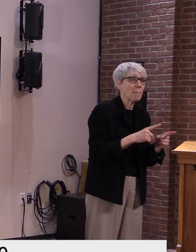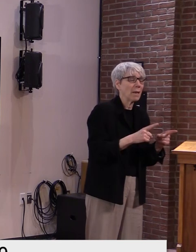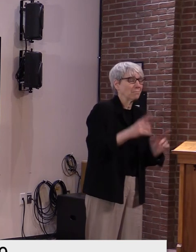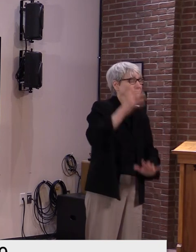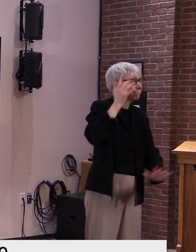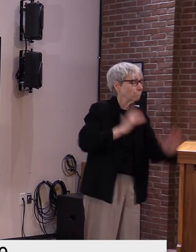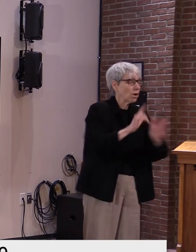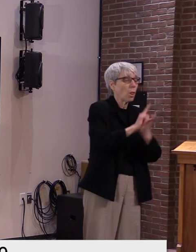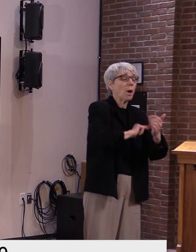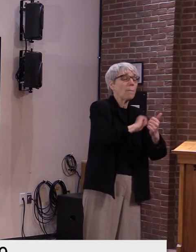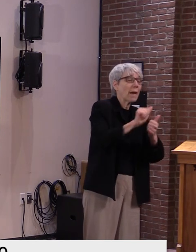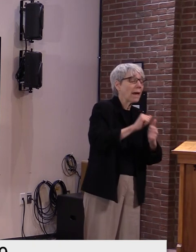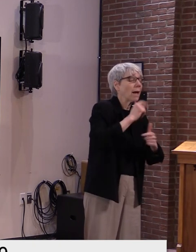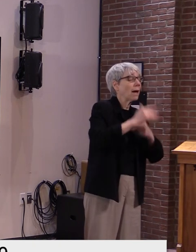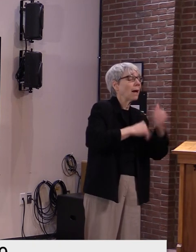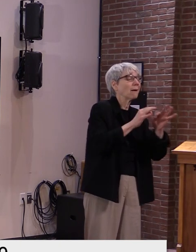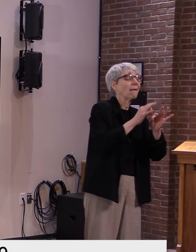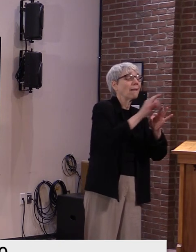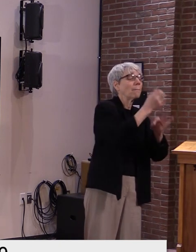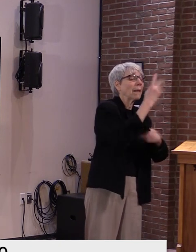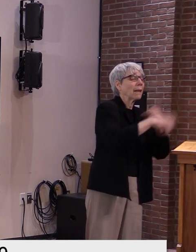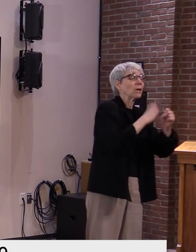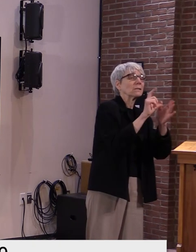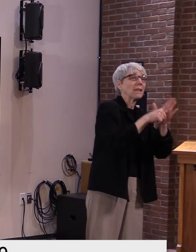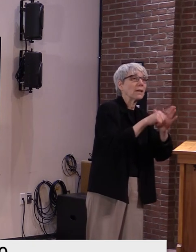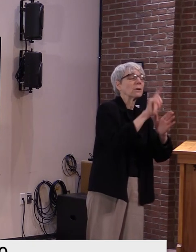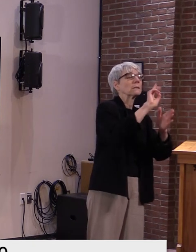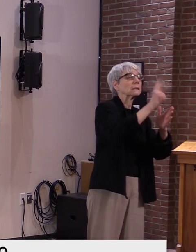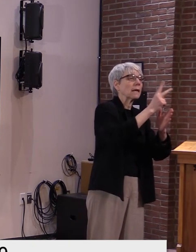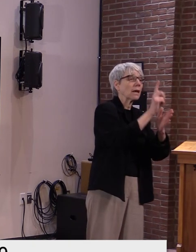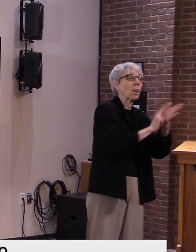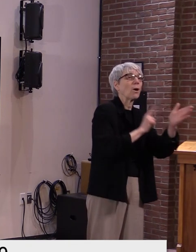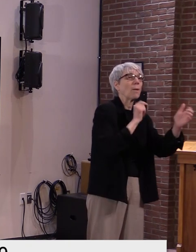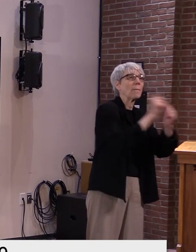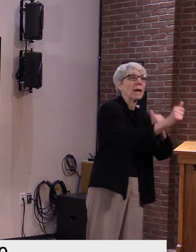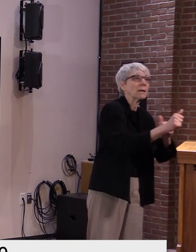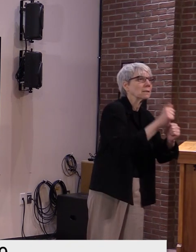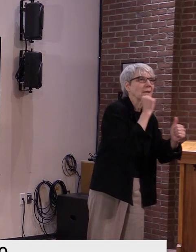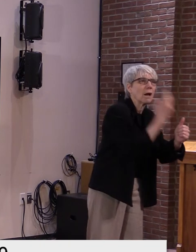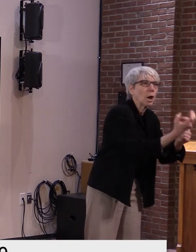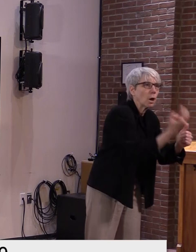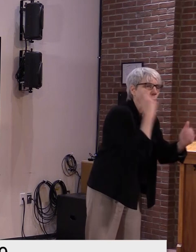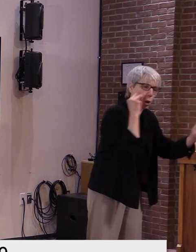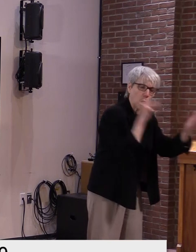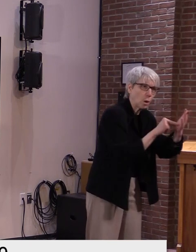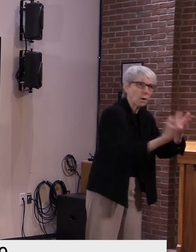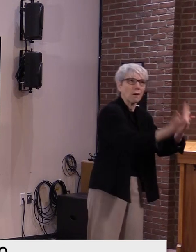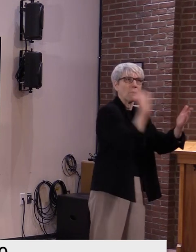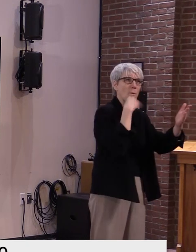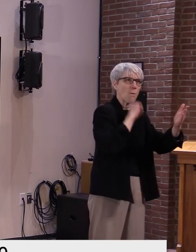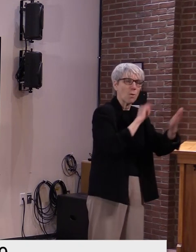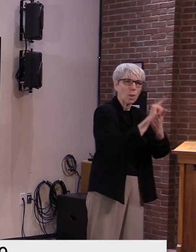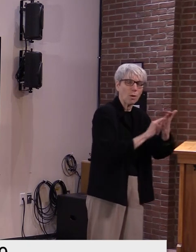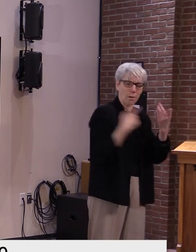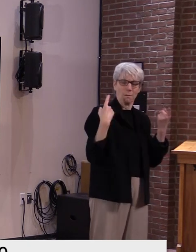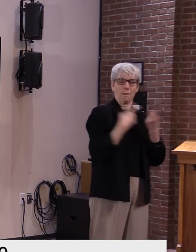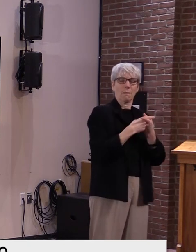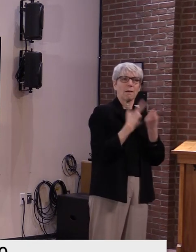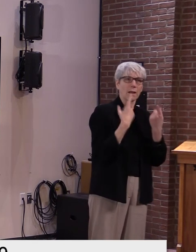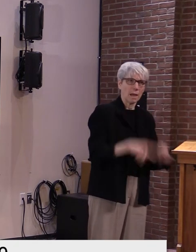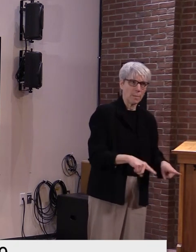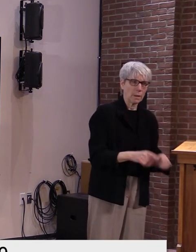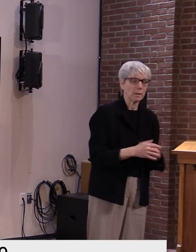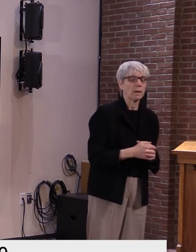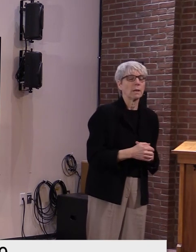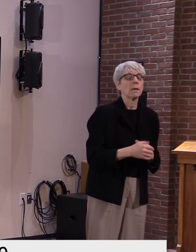time. We have that, as I mentioned, and an ongoing analysis underway around the full spectrum of records